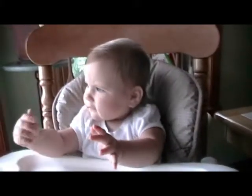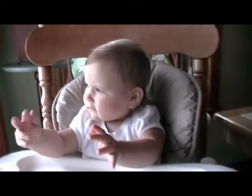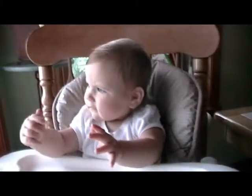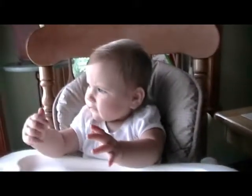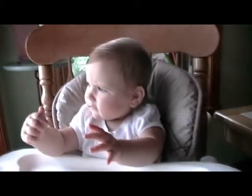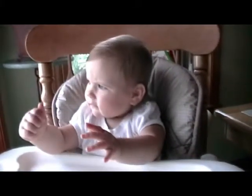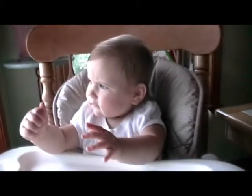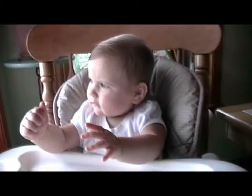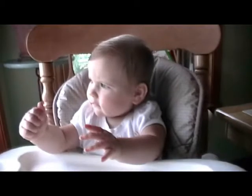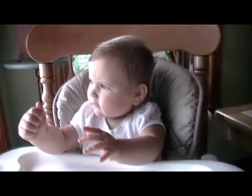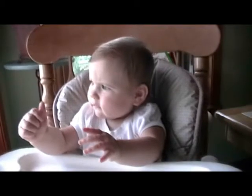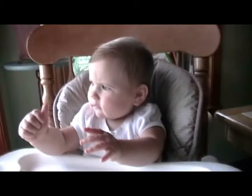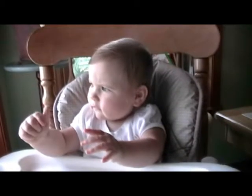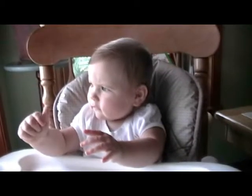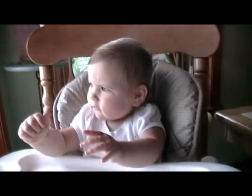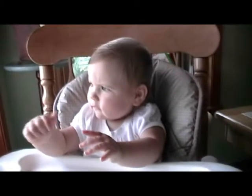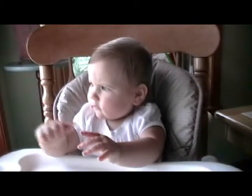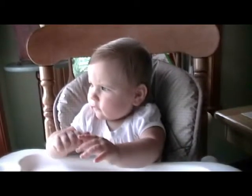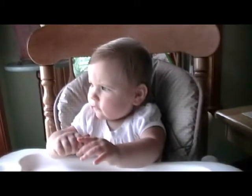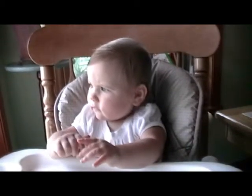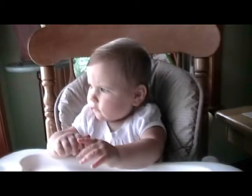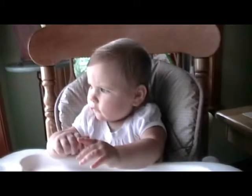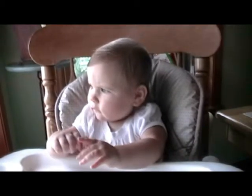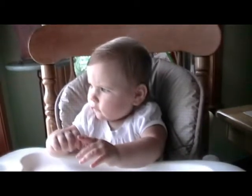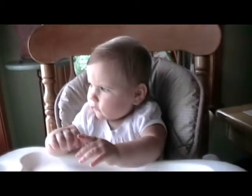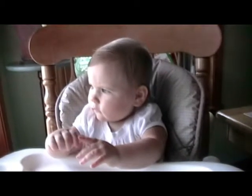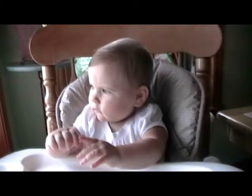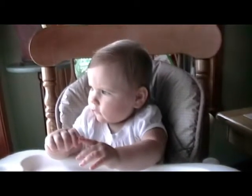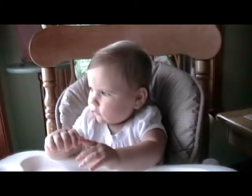Tree. Very good. Can you say ball?